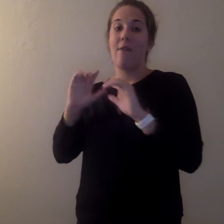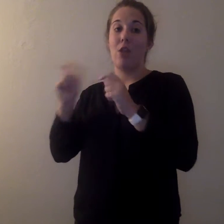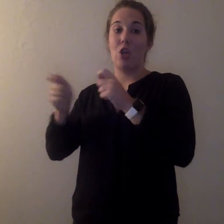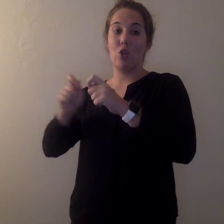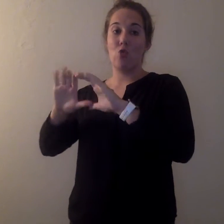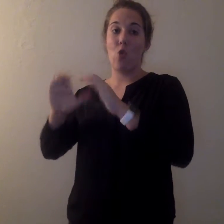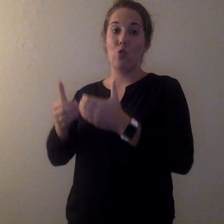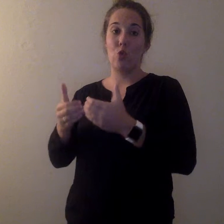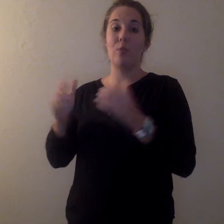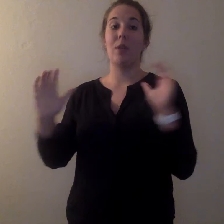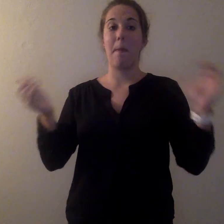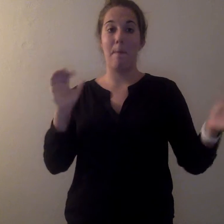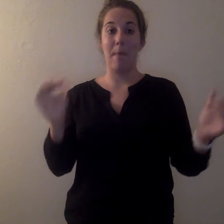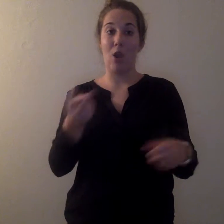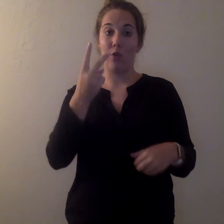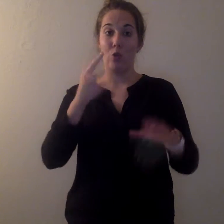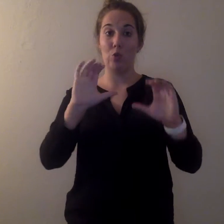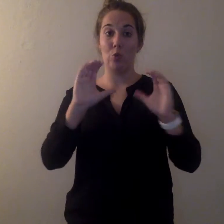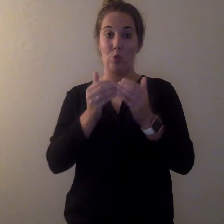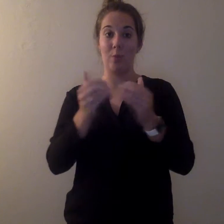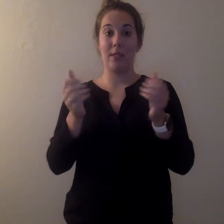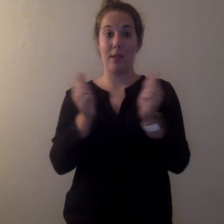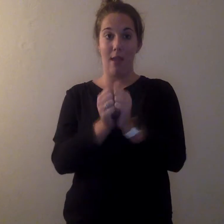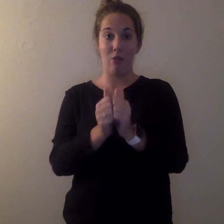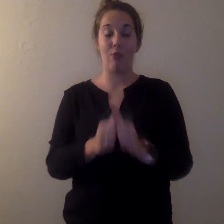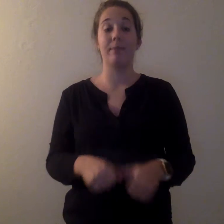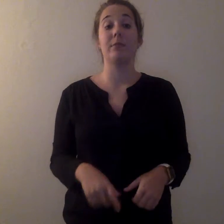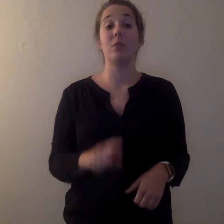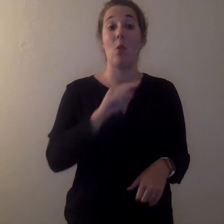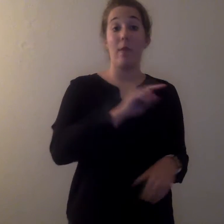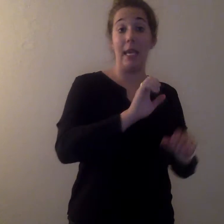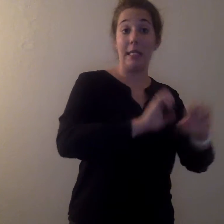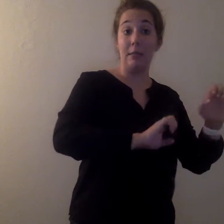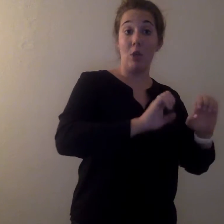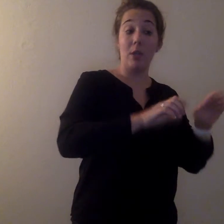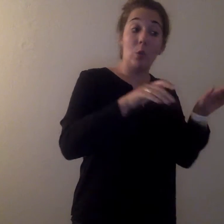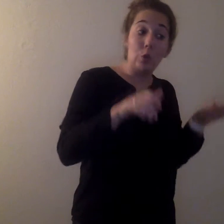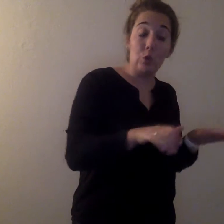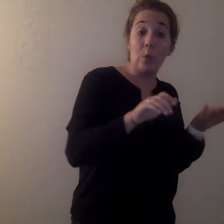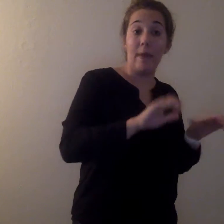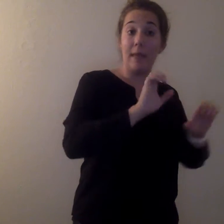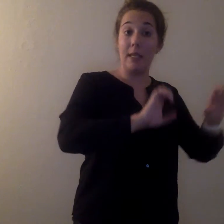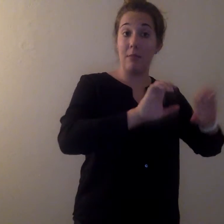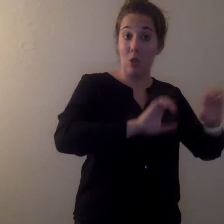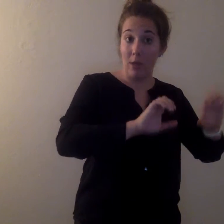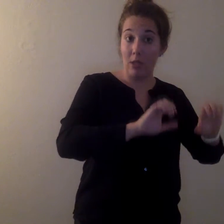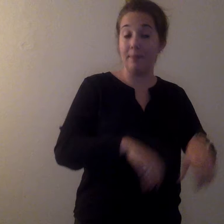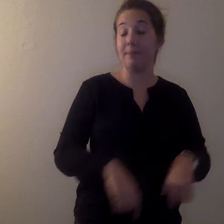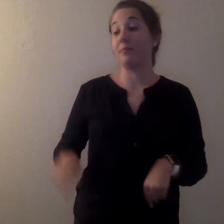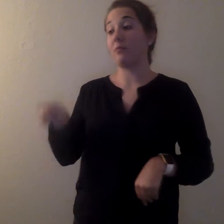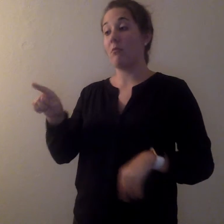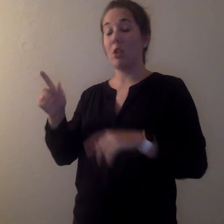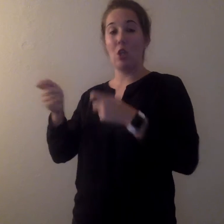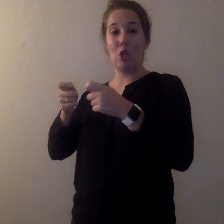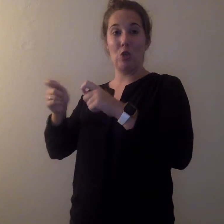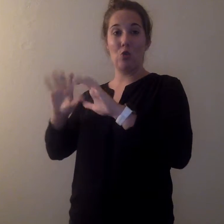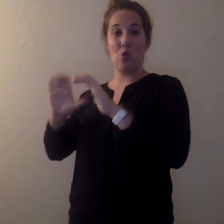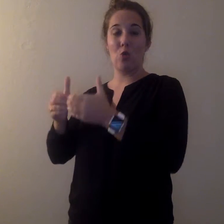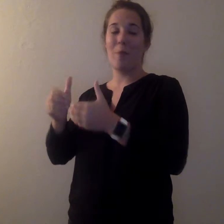groups together. So the experimental would be doing the experiment. The control group would really not be doing the experiment, but